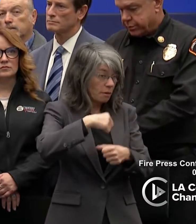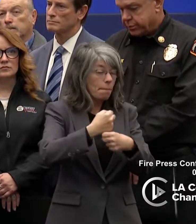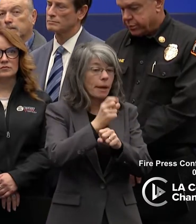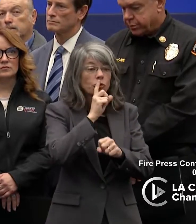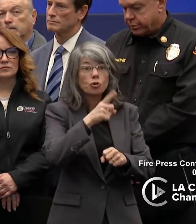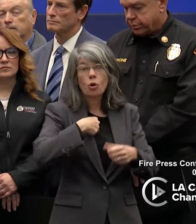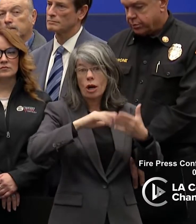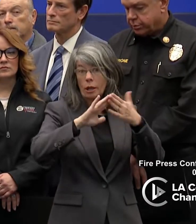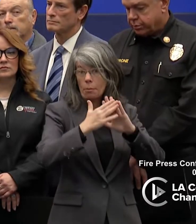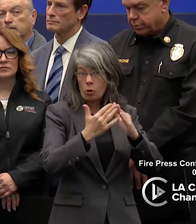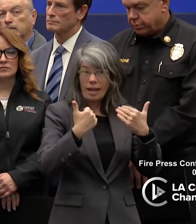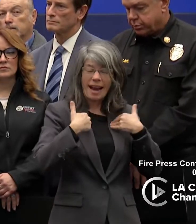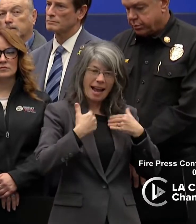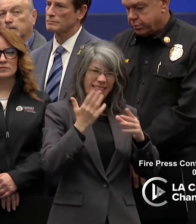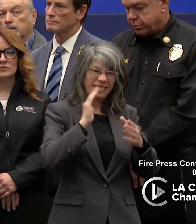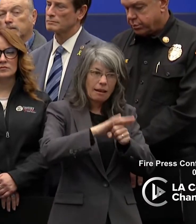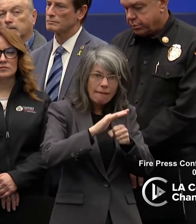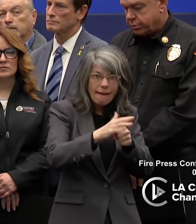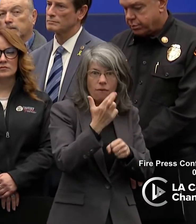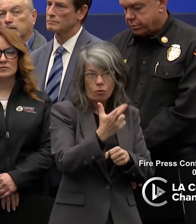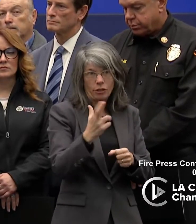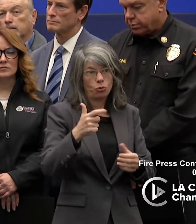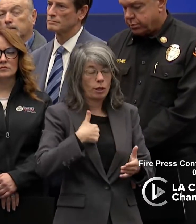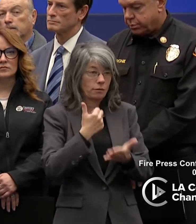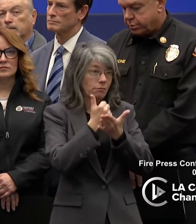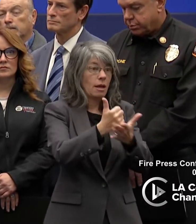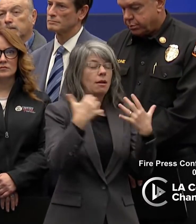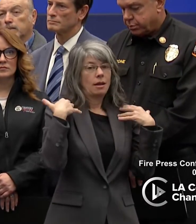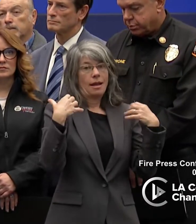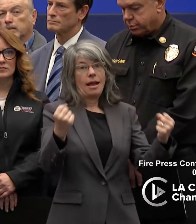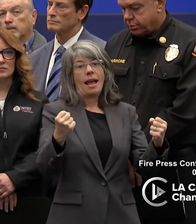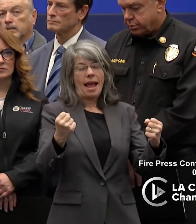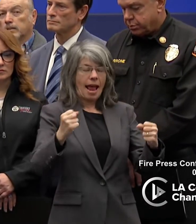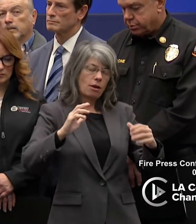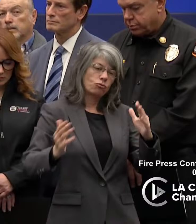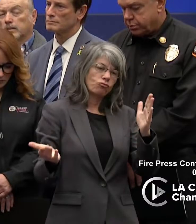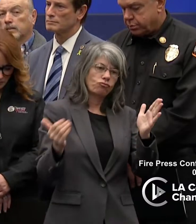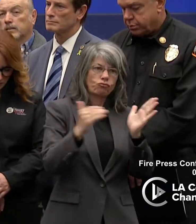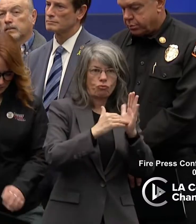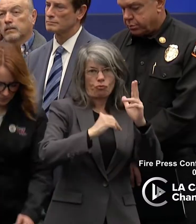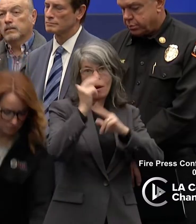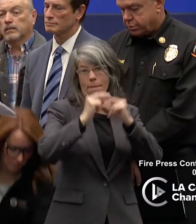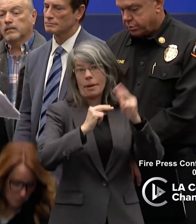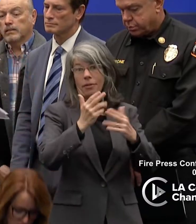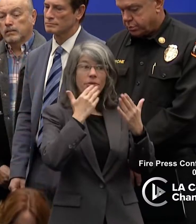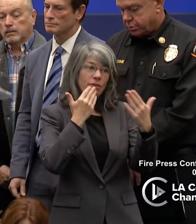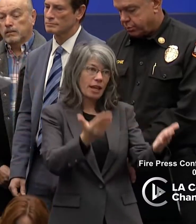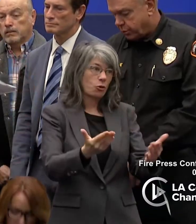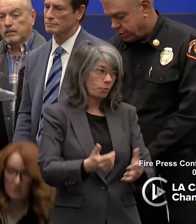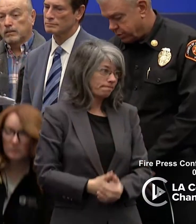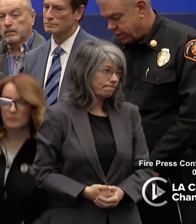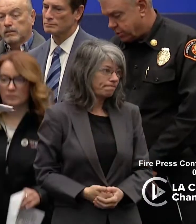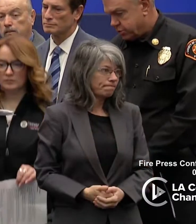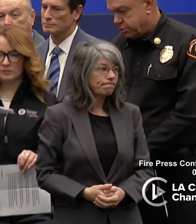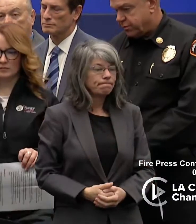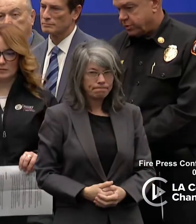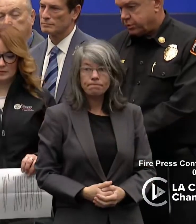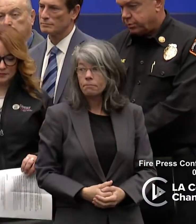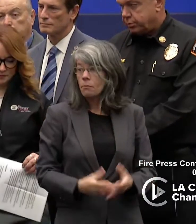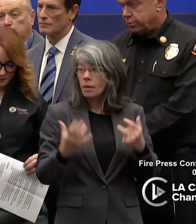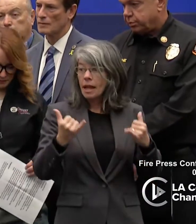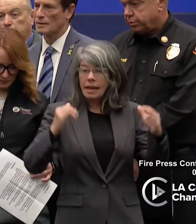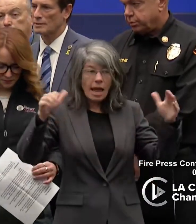our community has the resources we need to recover and ultimately rebuild. Again, thank you. Let me